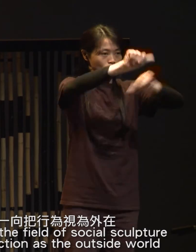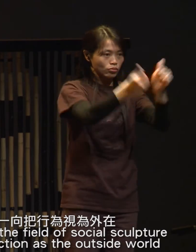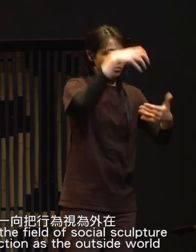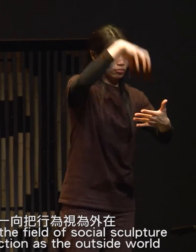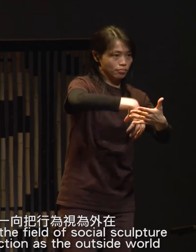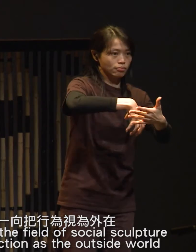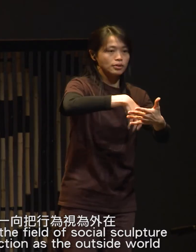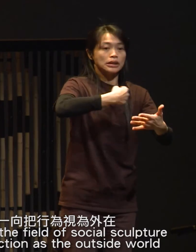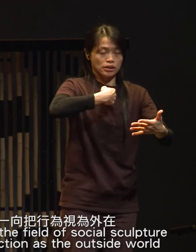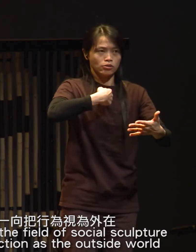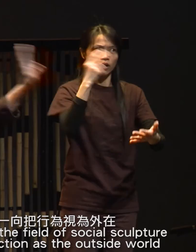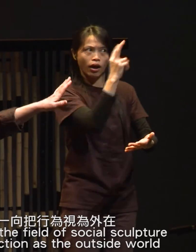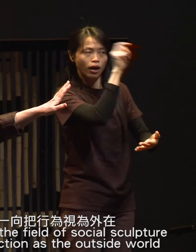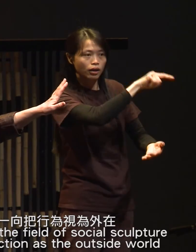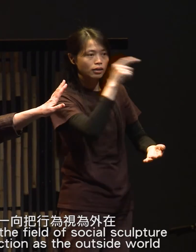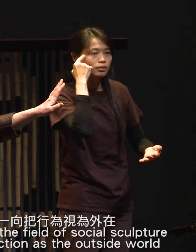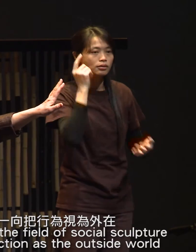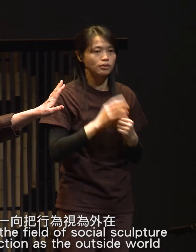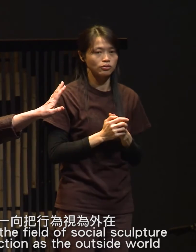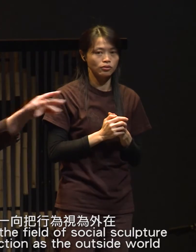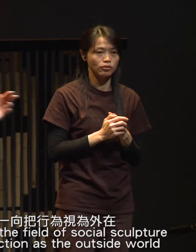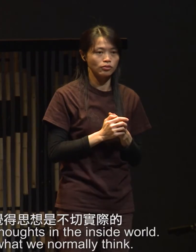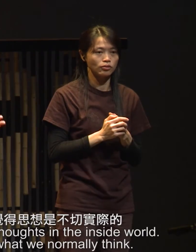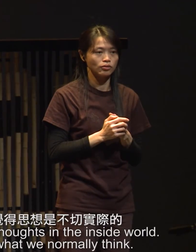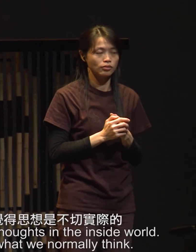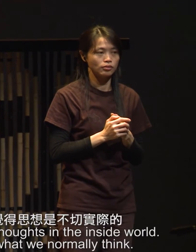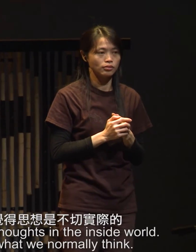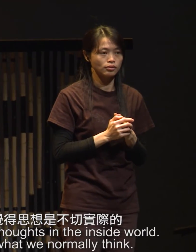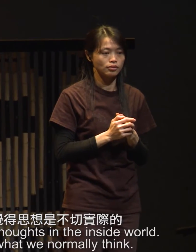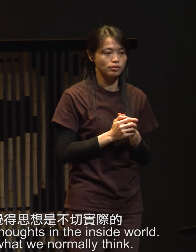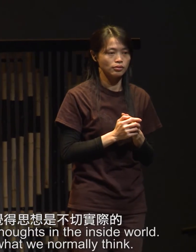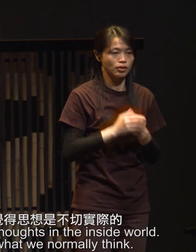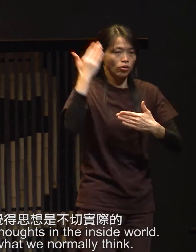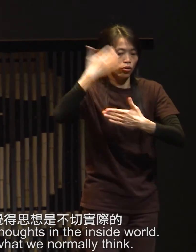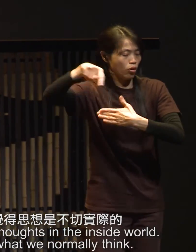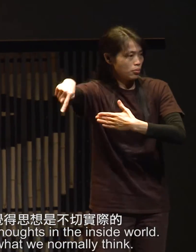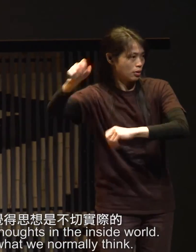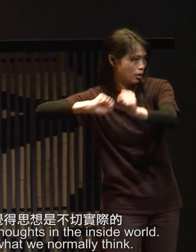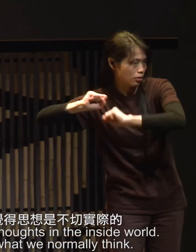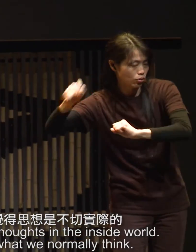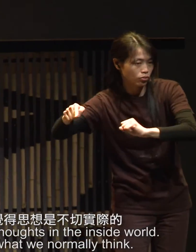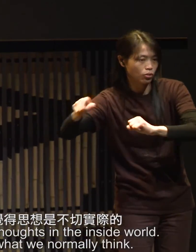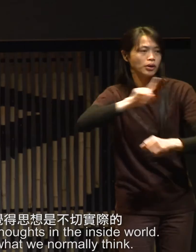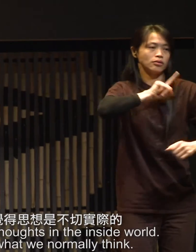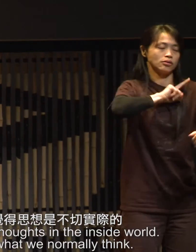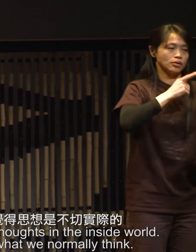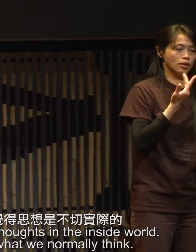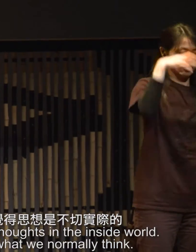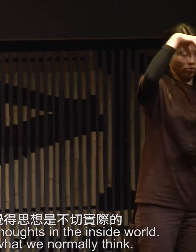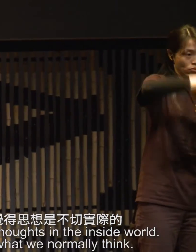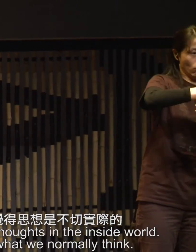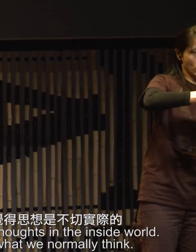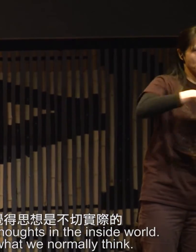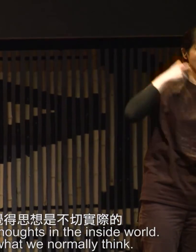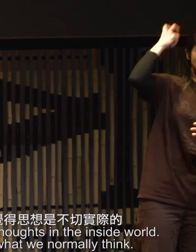think about action as the outside world and thought as separate from action, thought in the inside